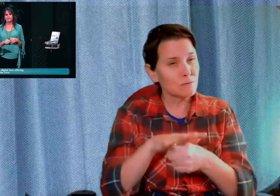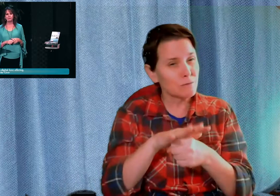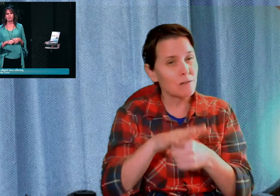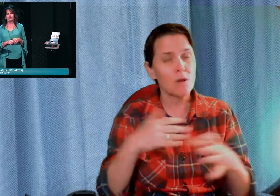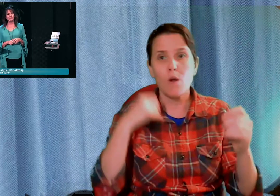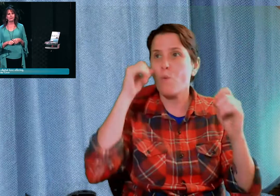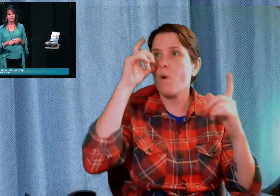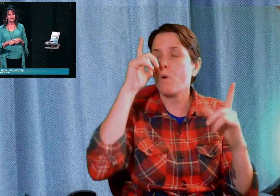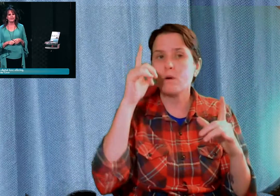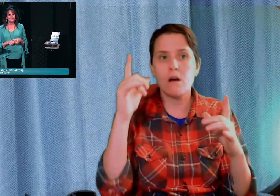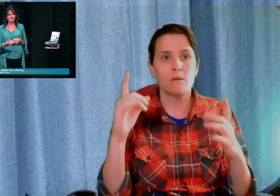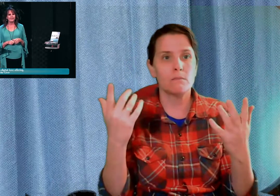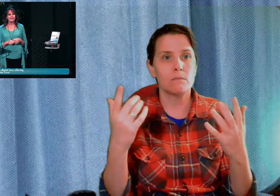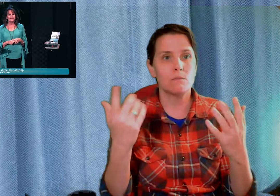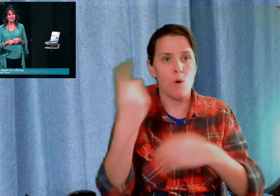minute, is there another way?